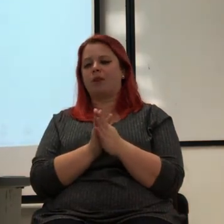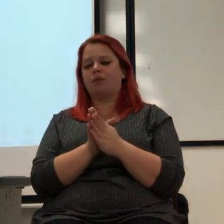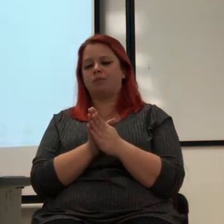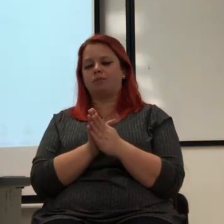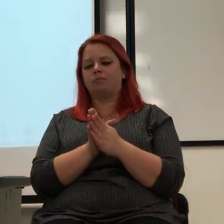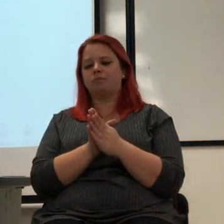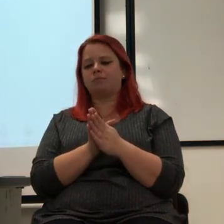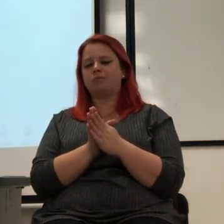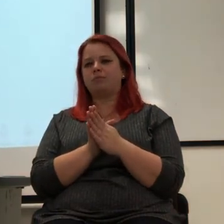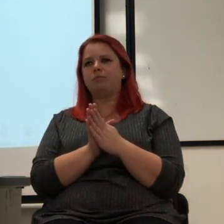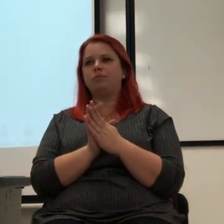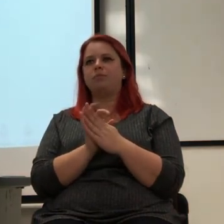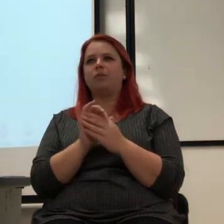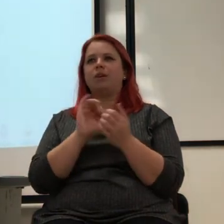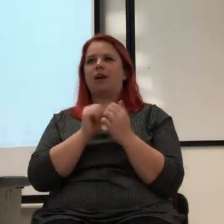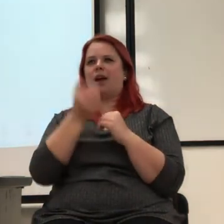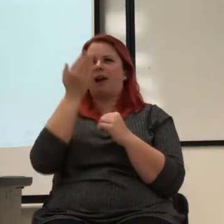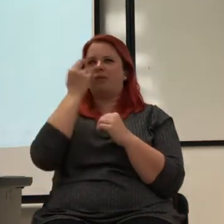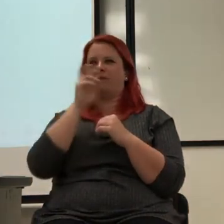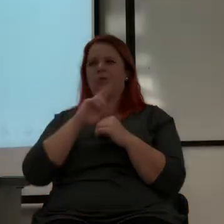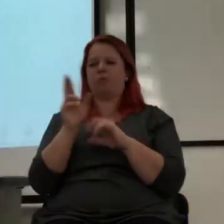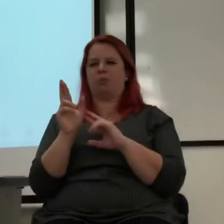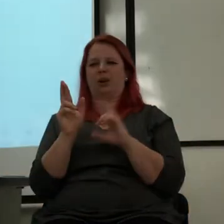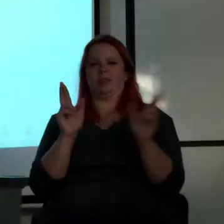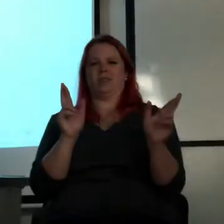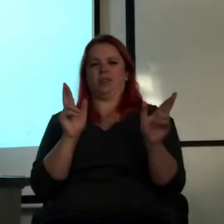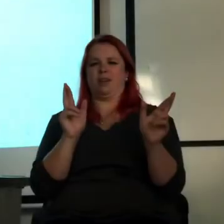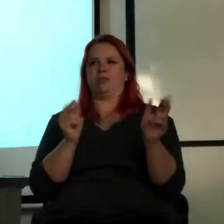how you tell right from left,